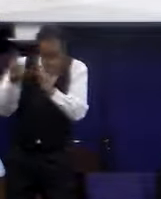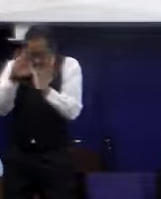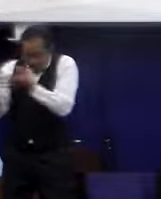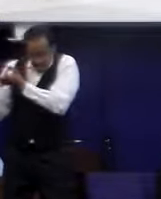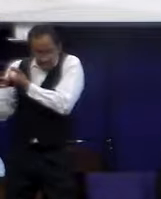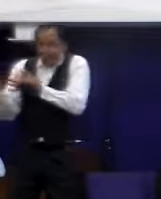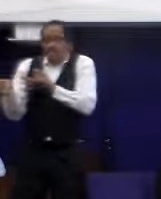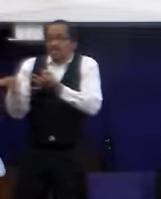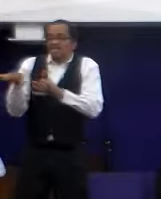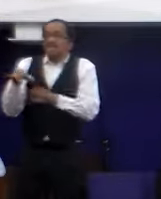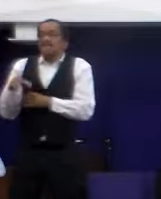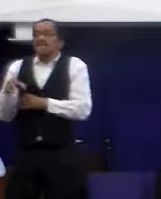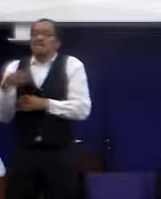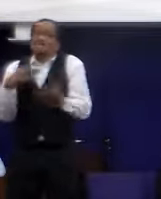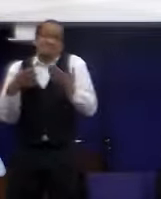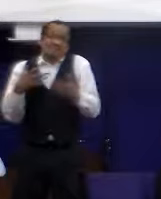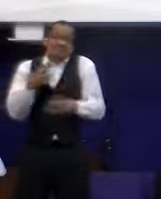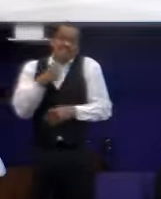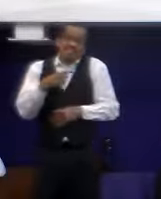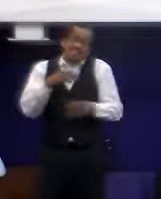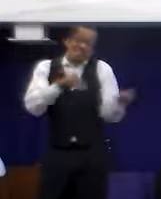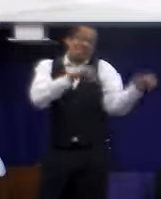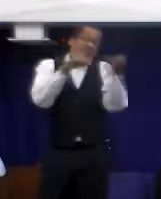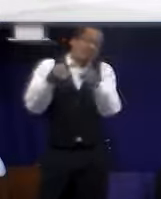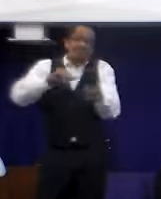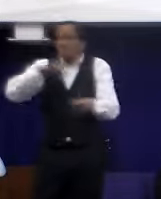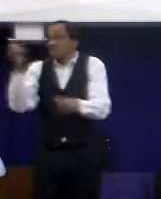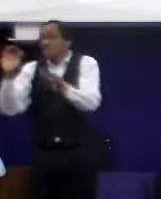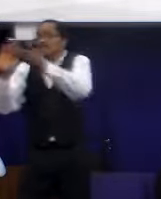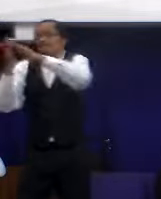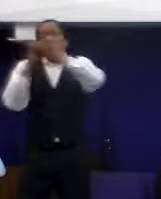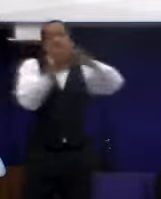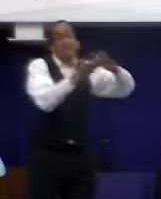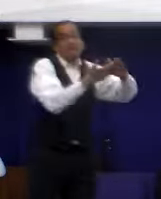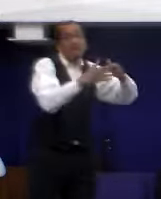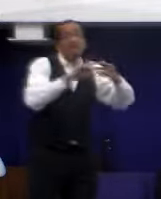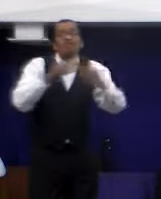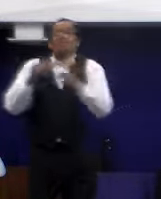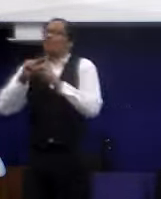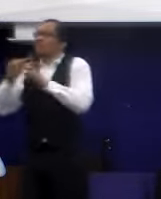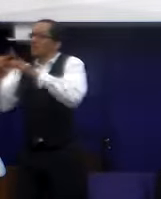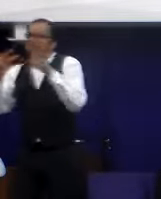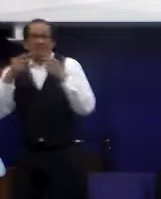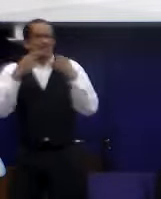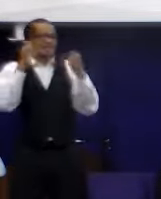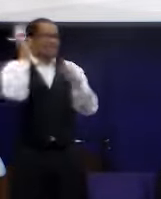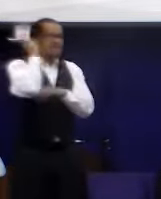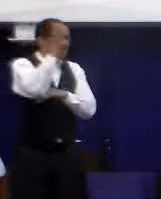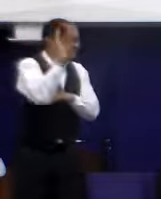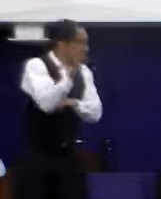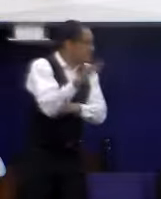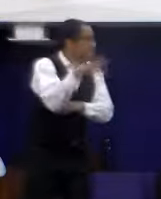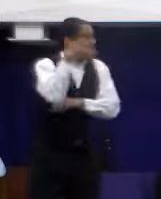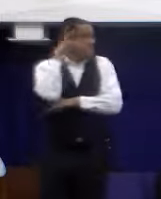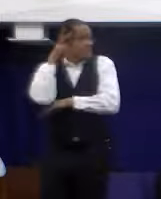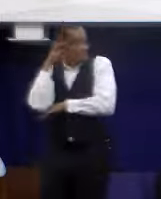inside your ear and taught you to move to another seat. Yeah. Amen. Because when the word is going forth, amen, and you want to be listening to